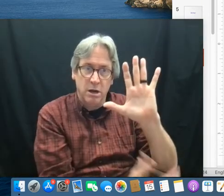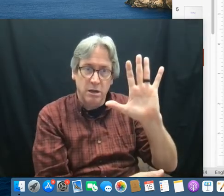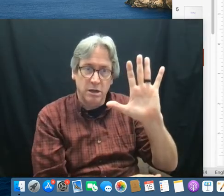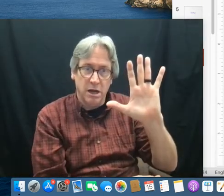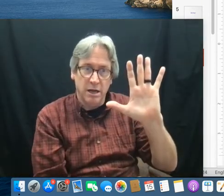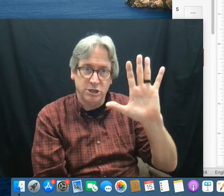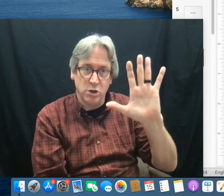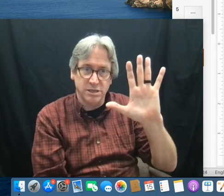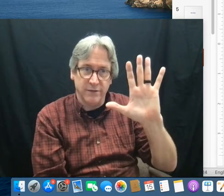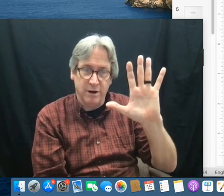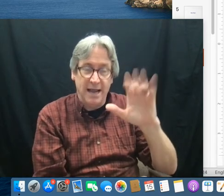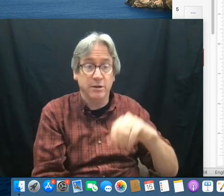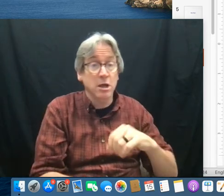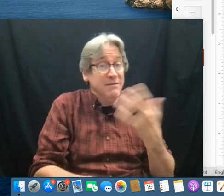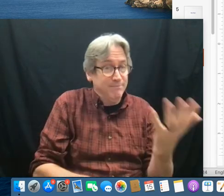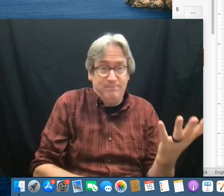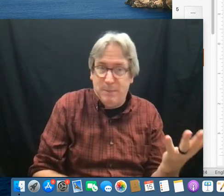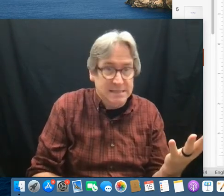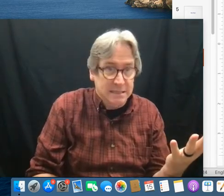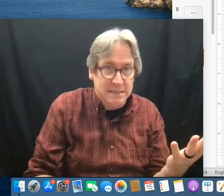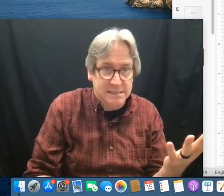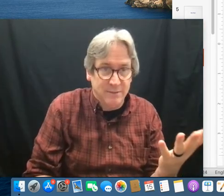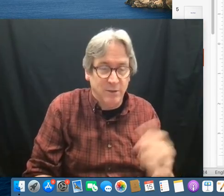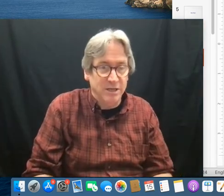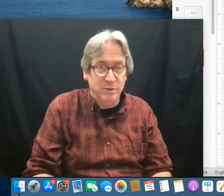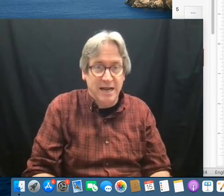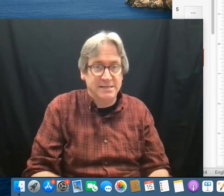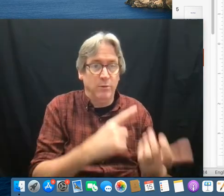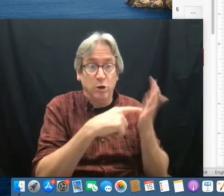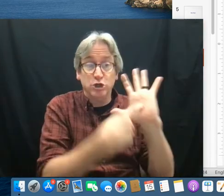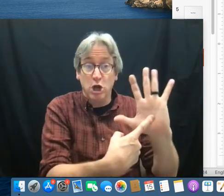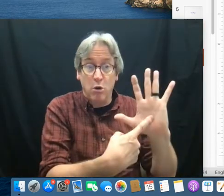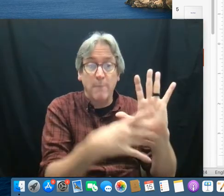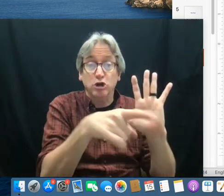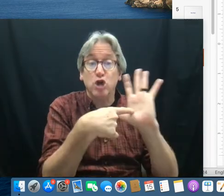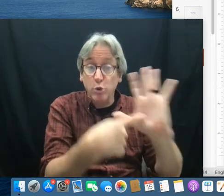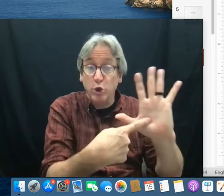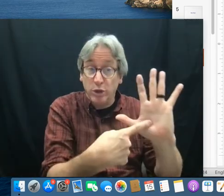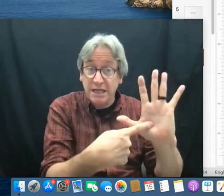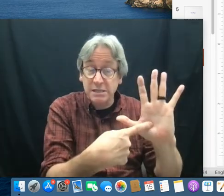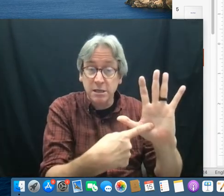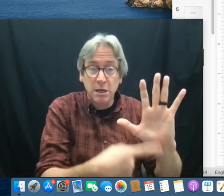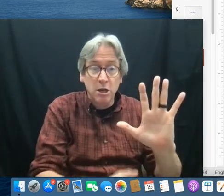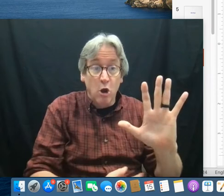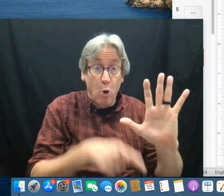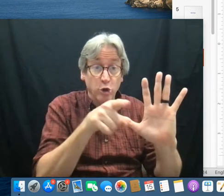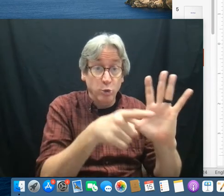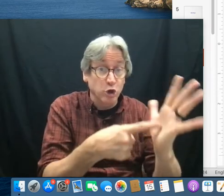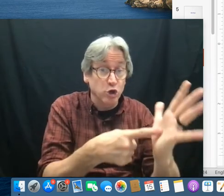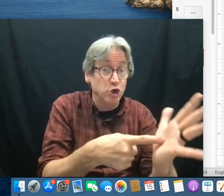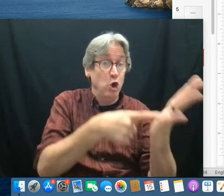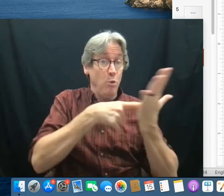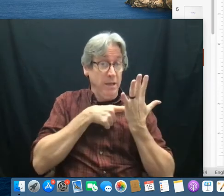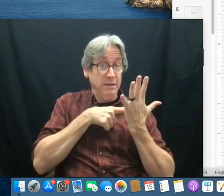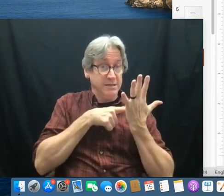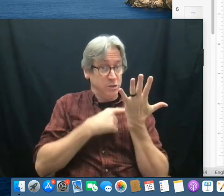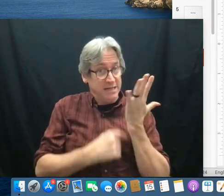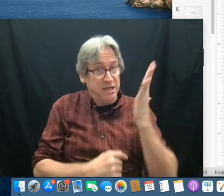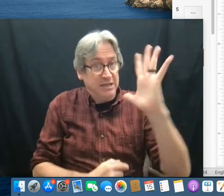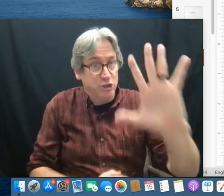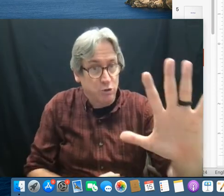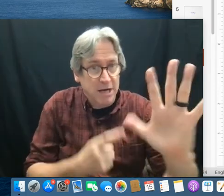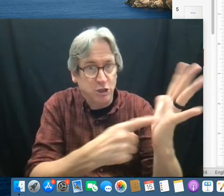or it shows on their hand. Basically, it's the same thing we do in ASL. We go show. I'm going to show you this. or you can show me